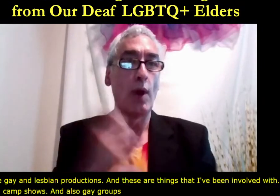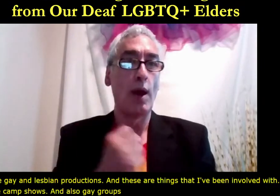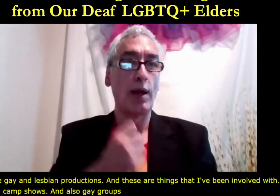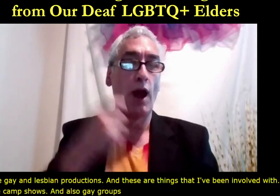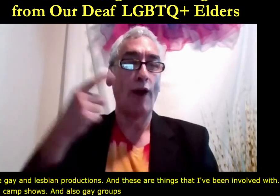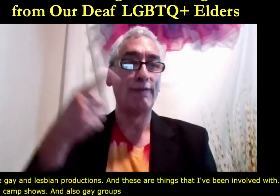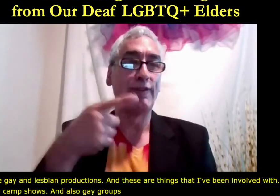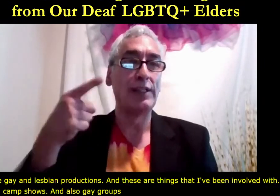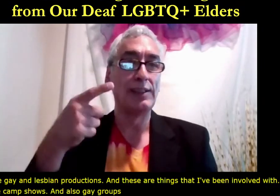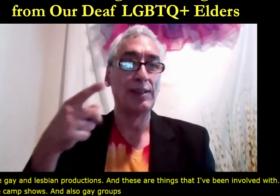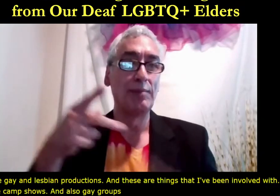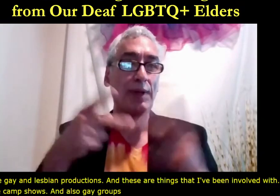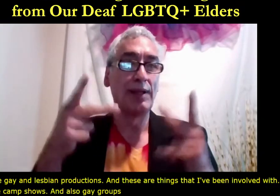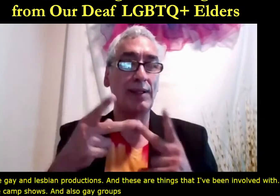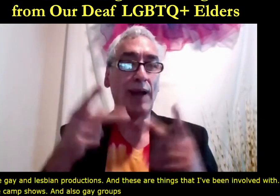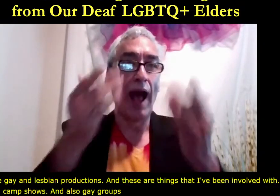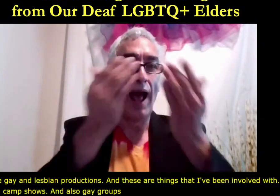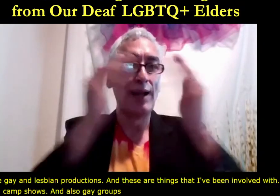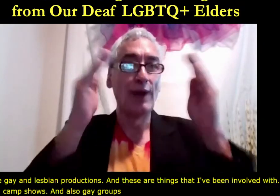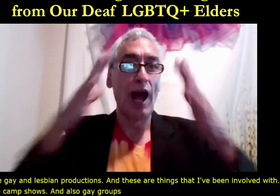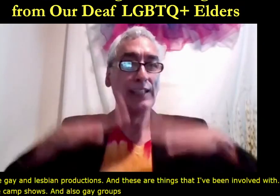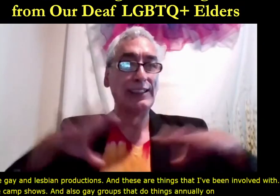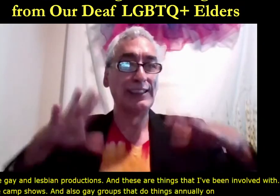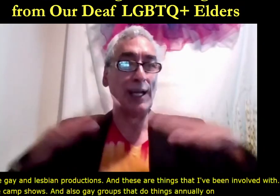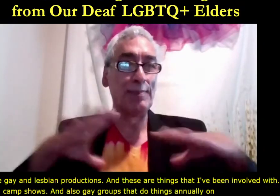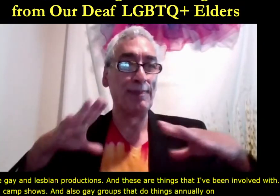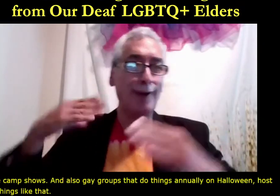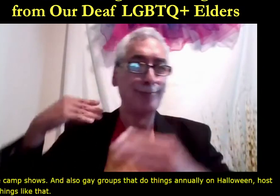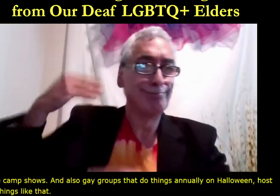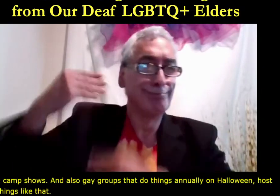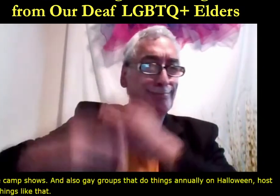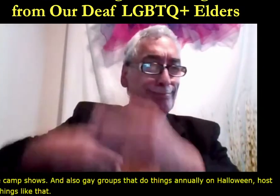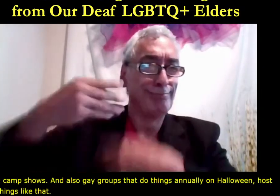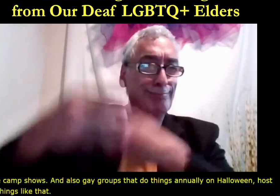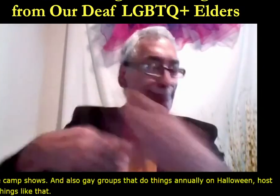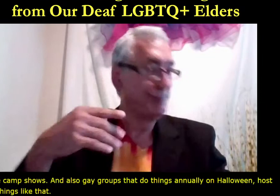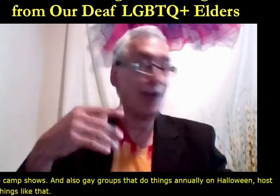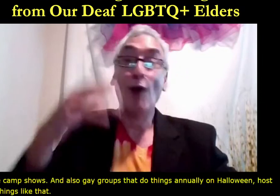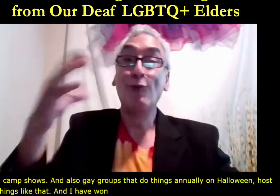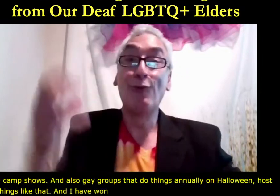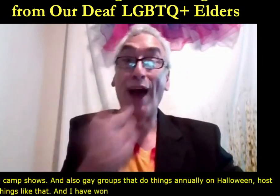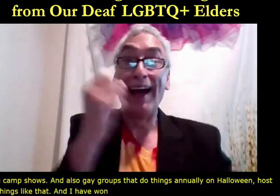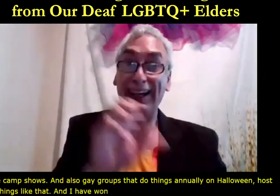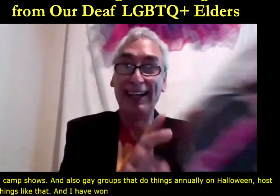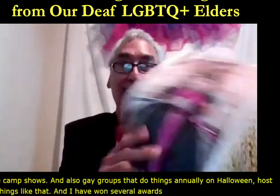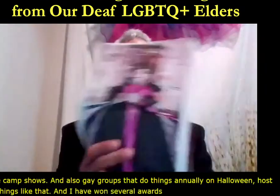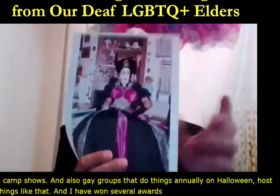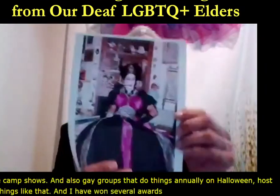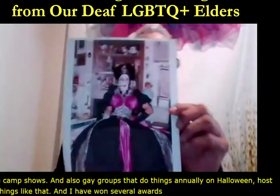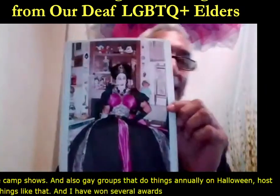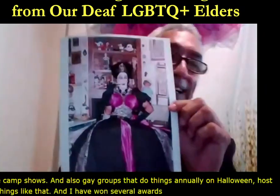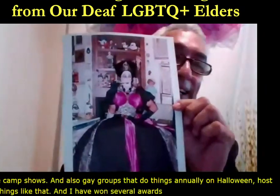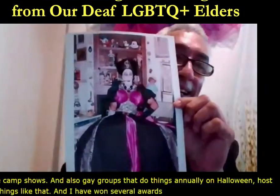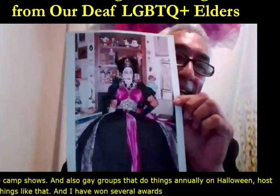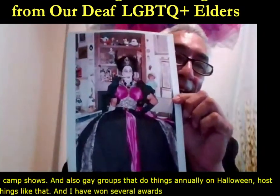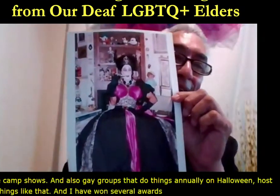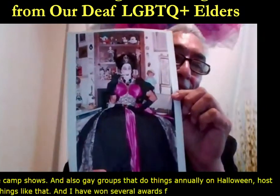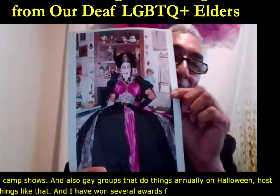and i've won several awards their first place for my costumes at halloween um for this